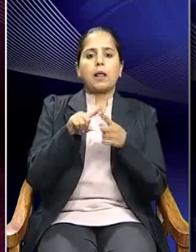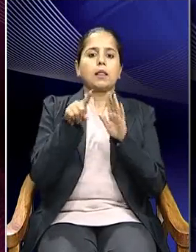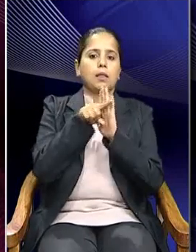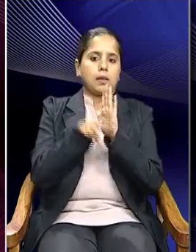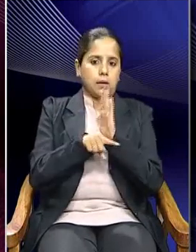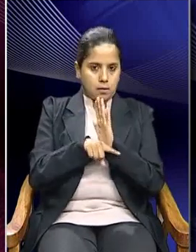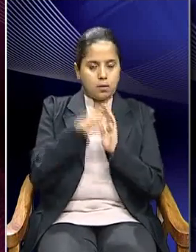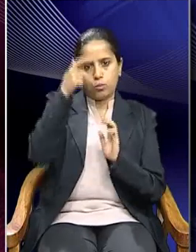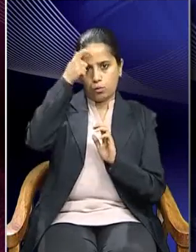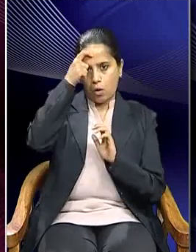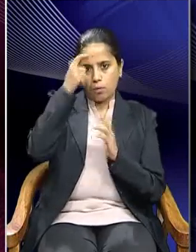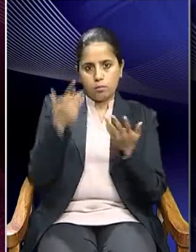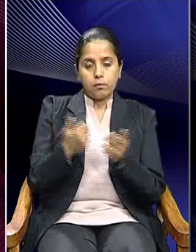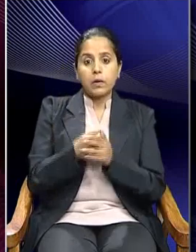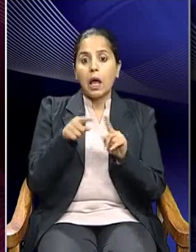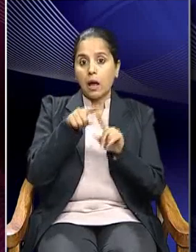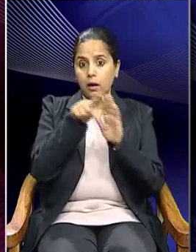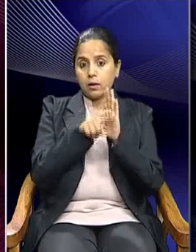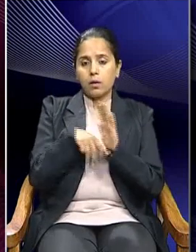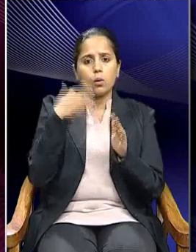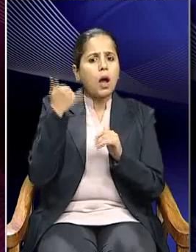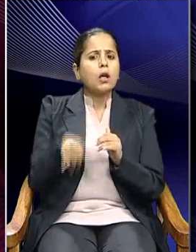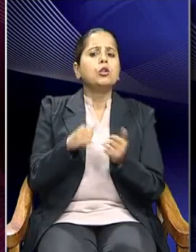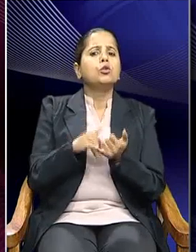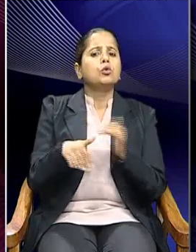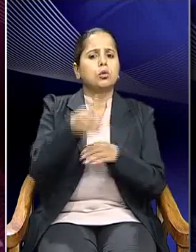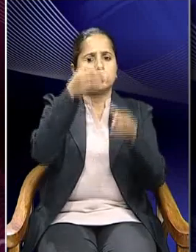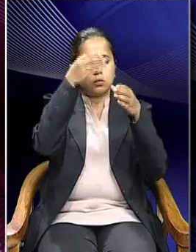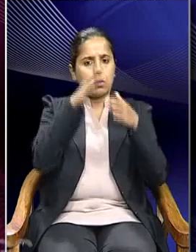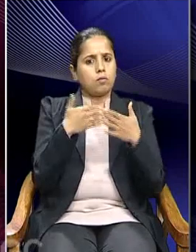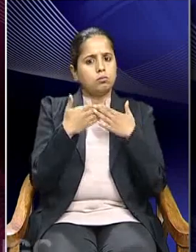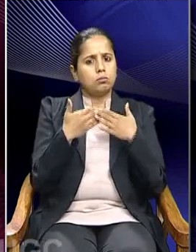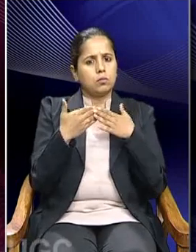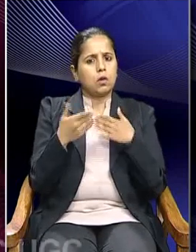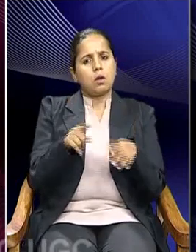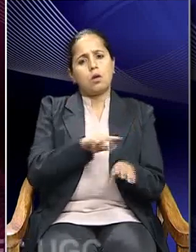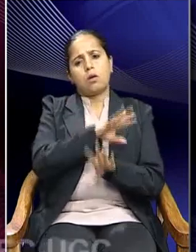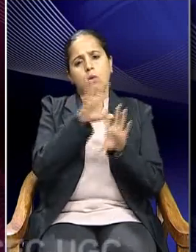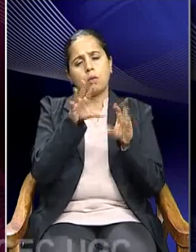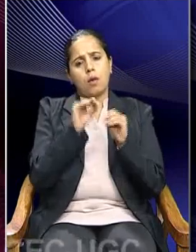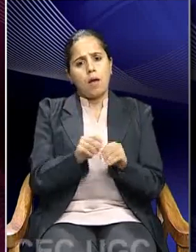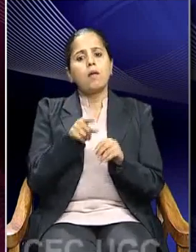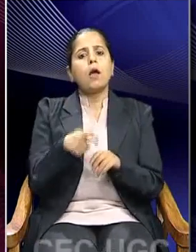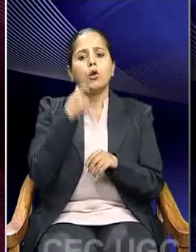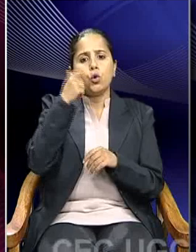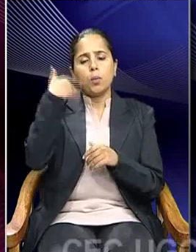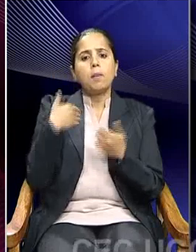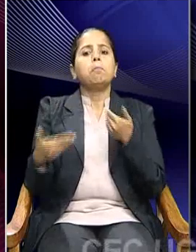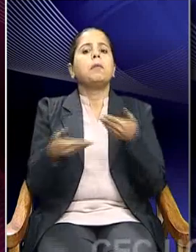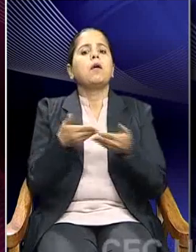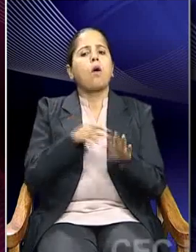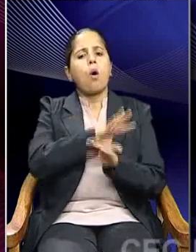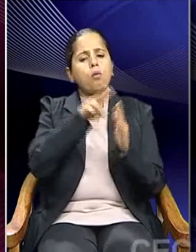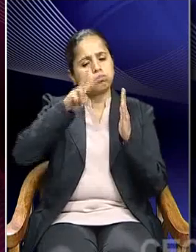issues, because sociologists are studying almost every element of human behavior.